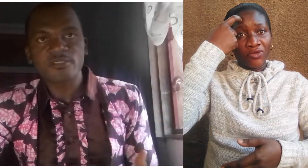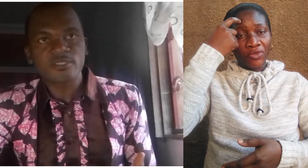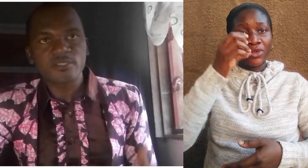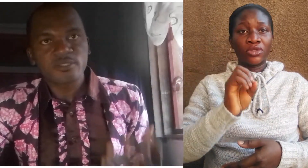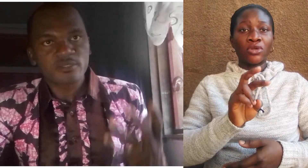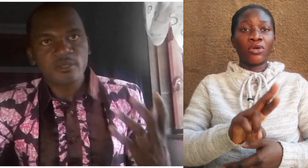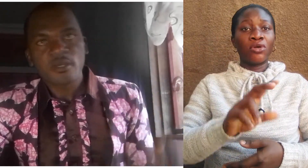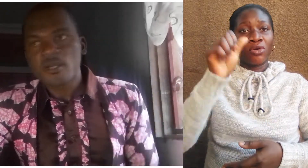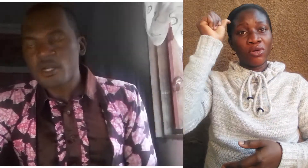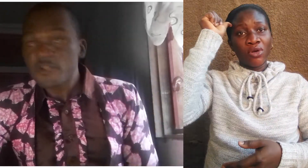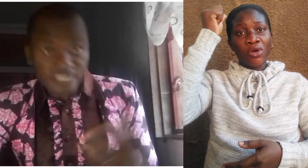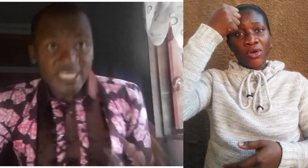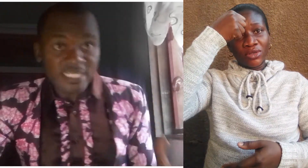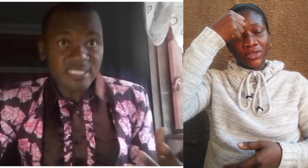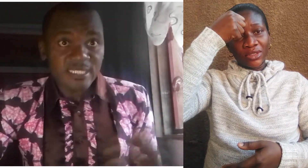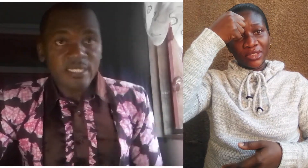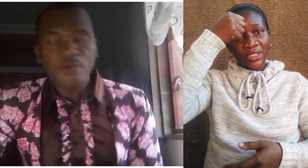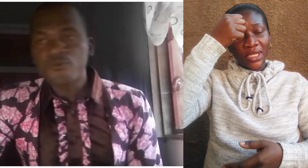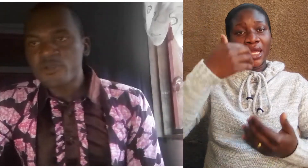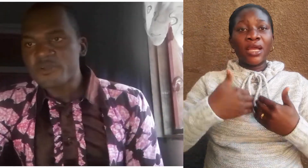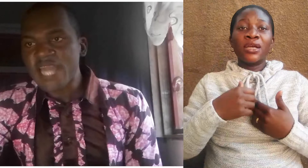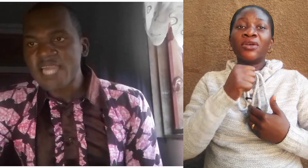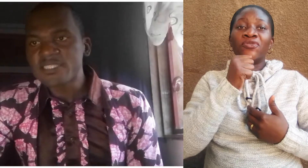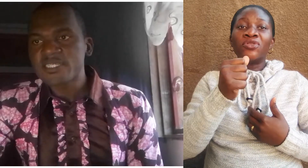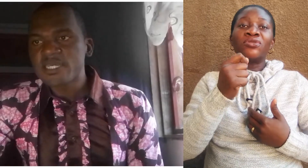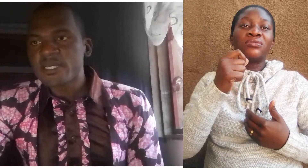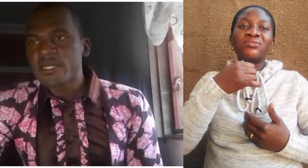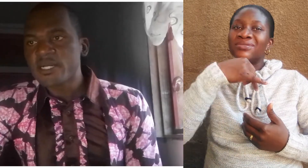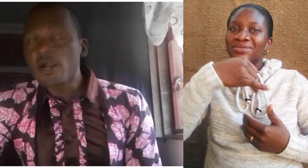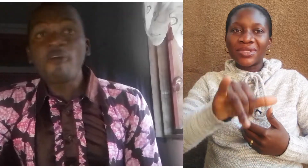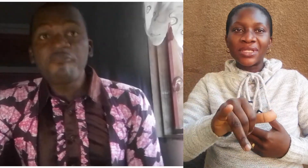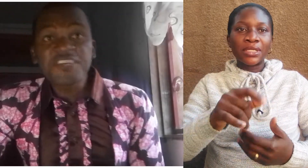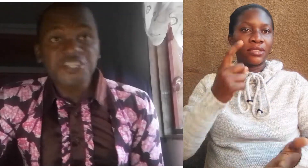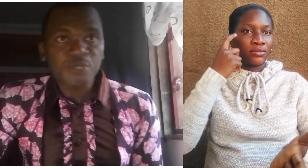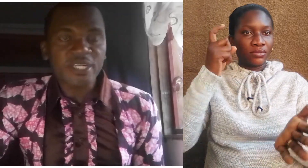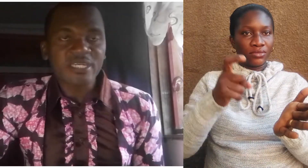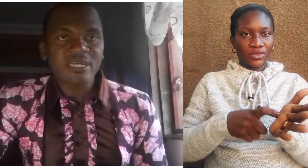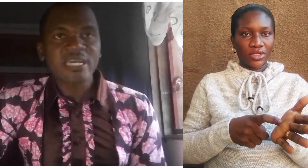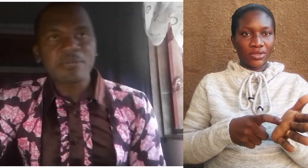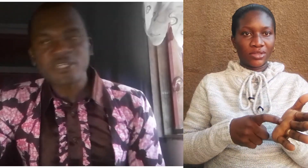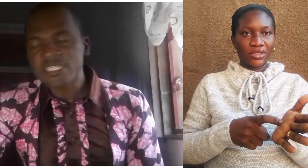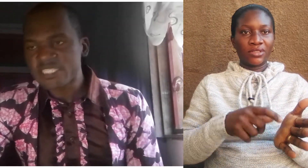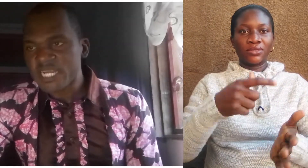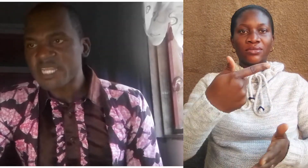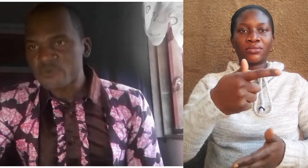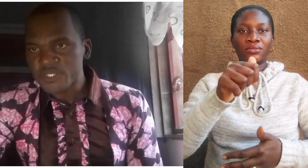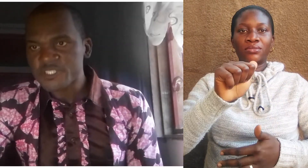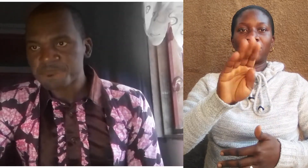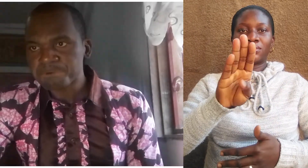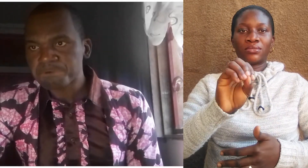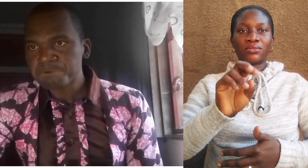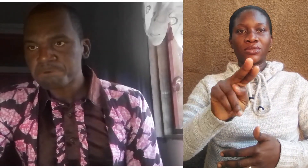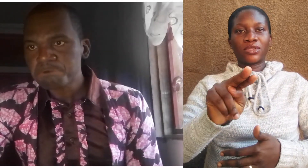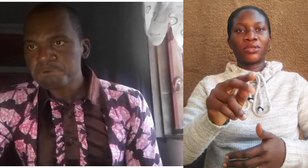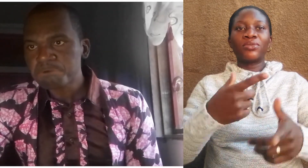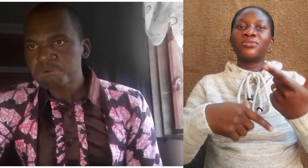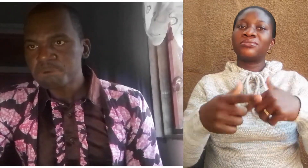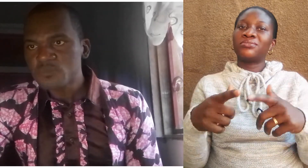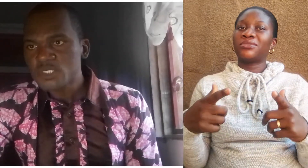didn't not yet recognize officially Gabonese Sign Language.